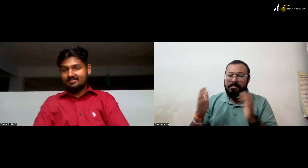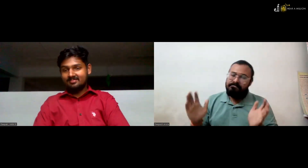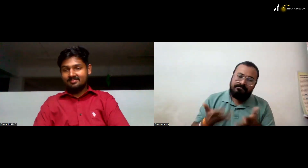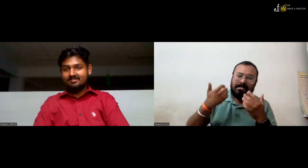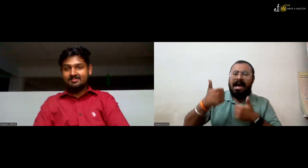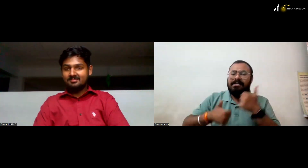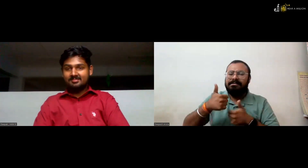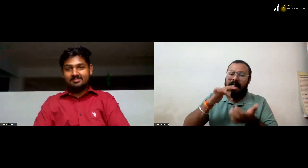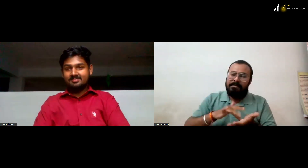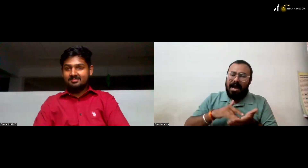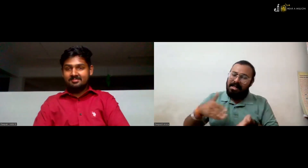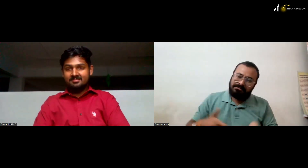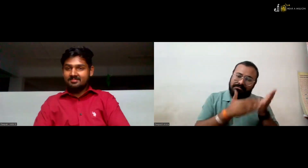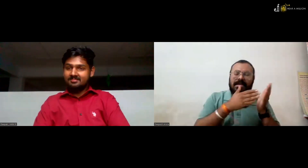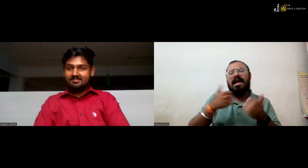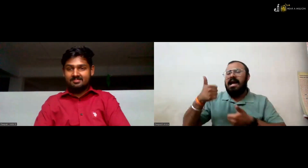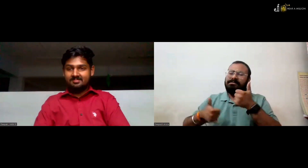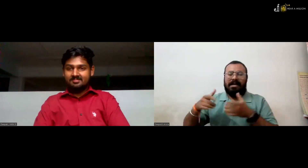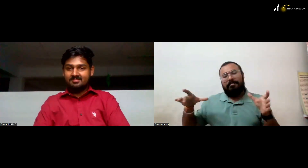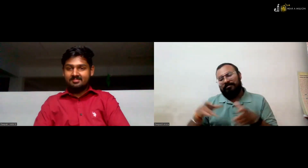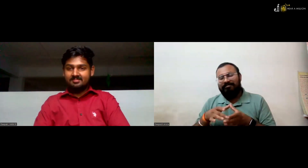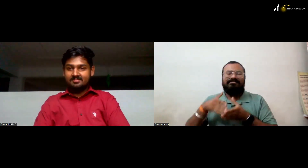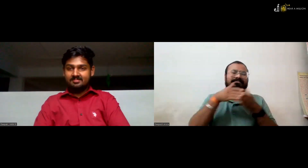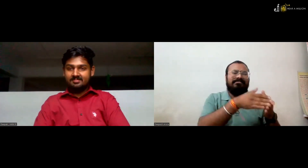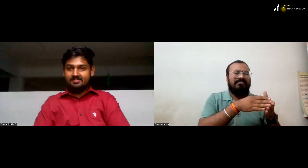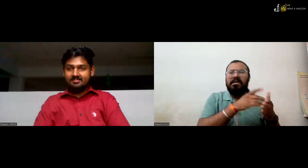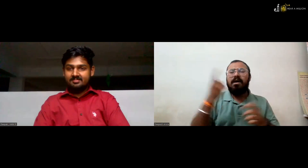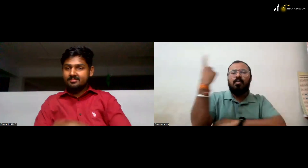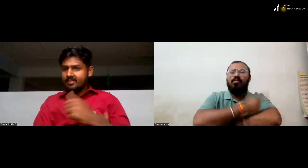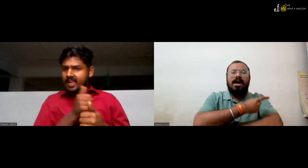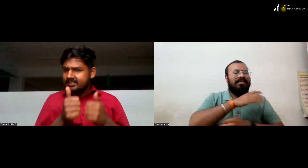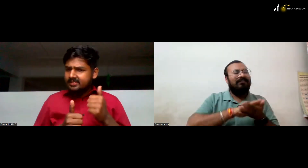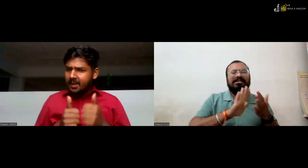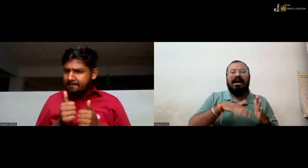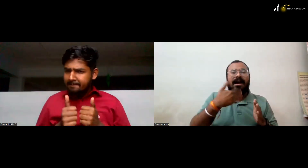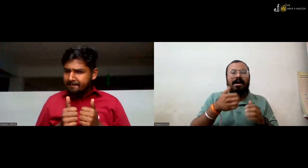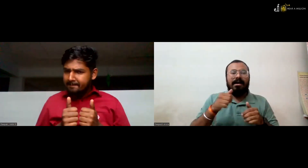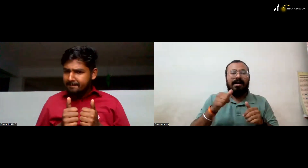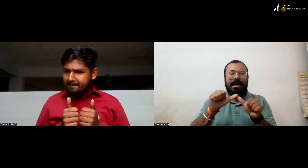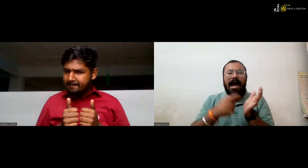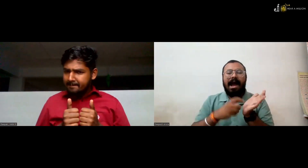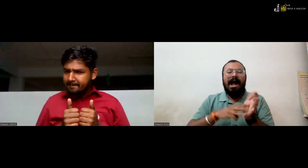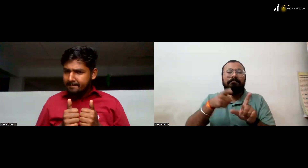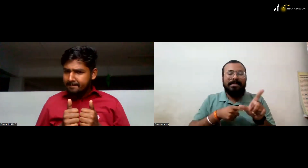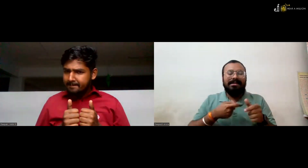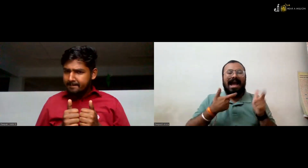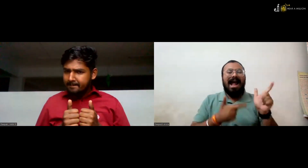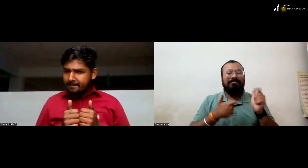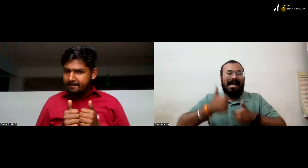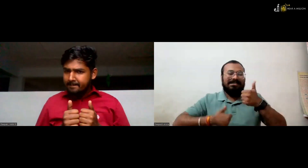from Jabalpur. So in the exam center, when I went there, for the 1 day